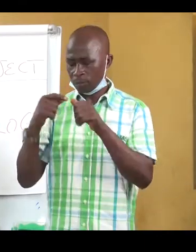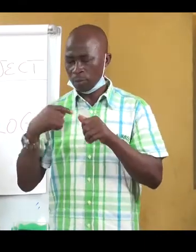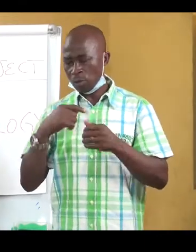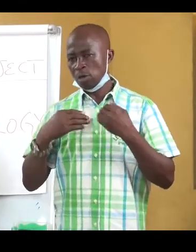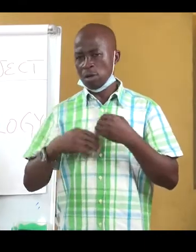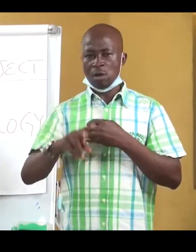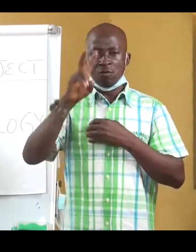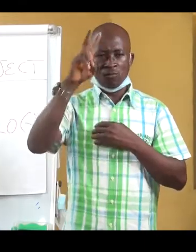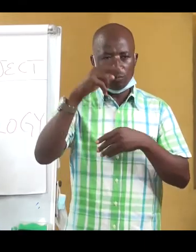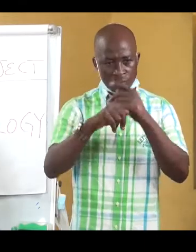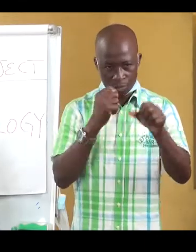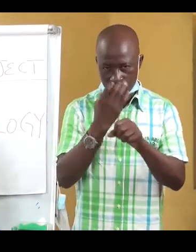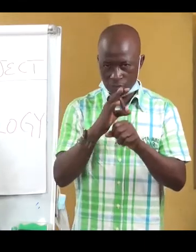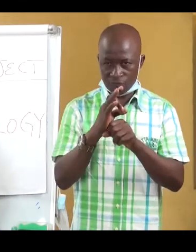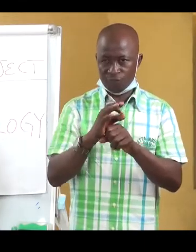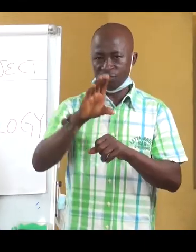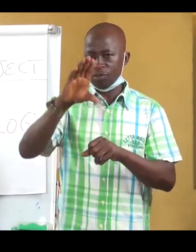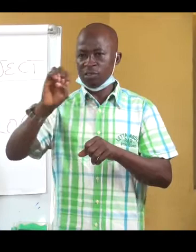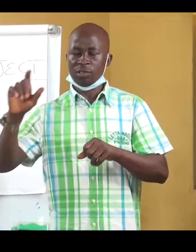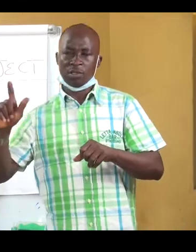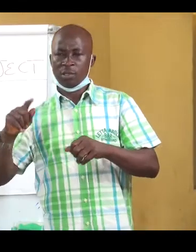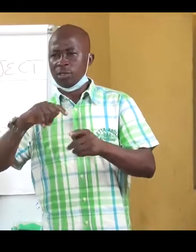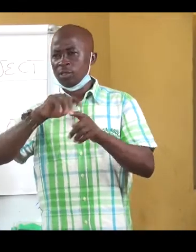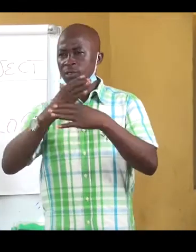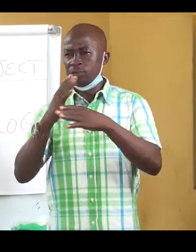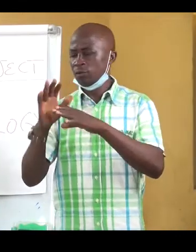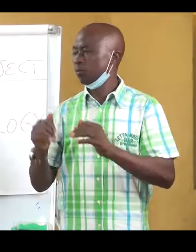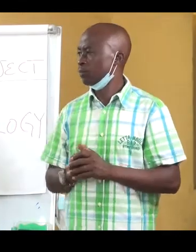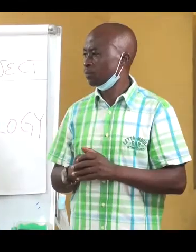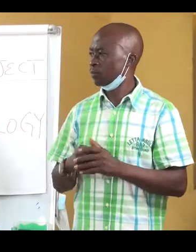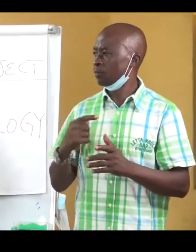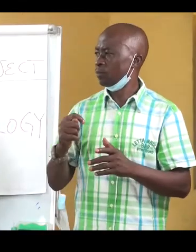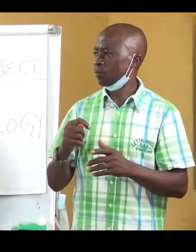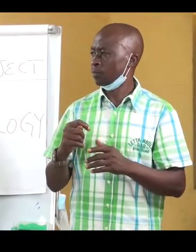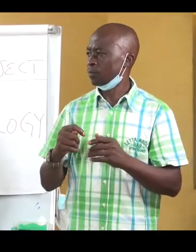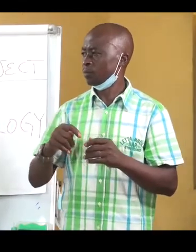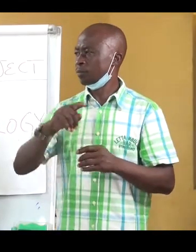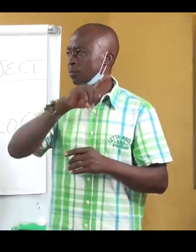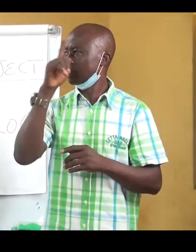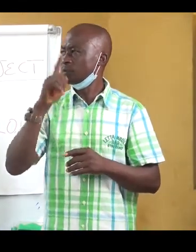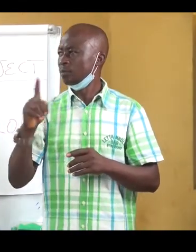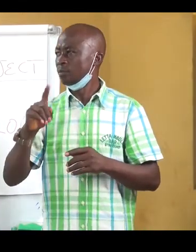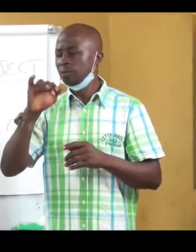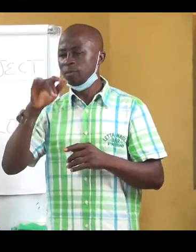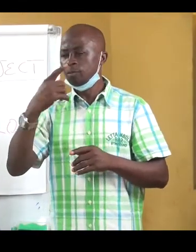division, the meiosis and the mitosis. So zygote divide by mitosis